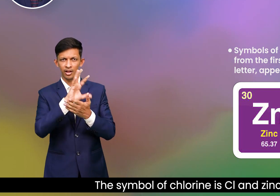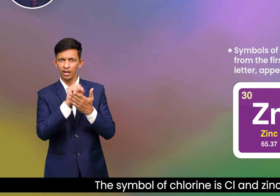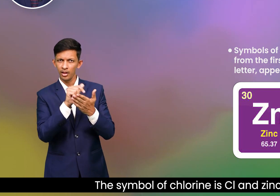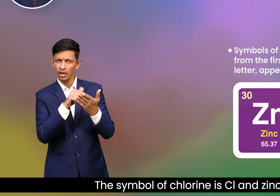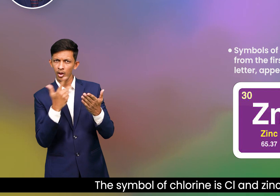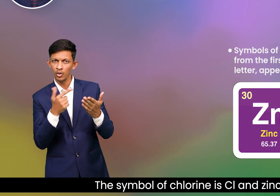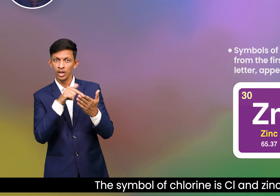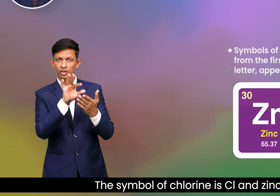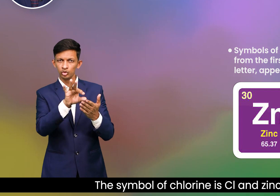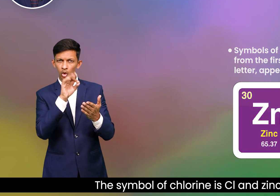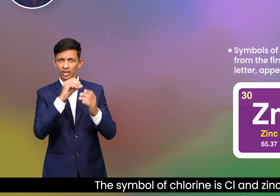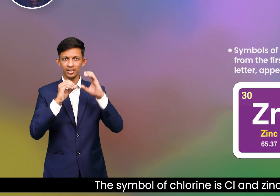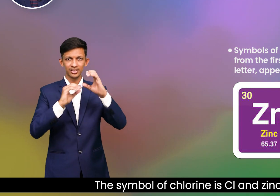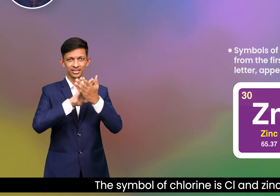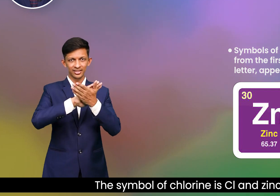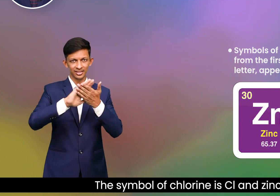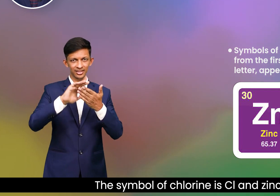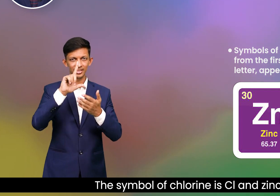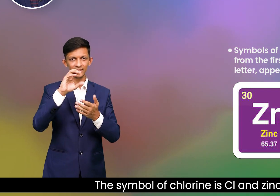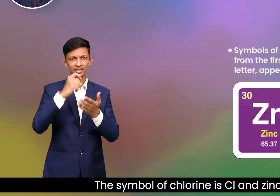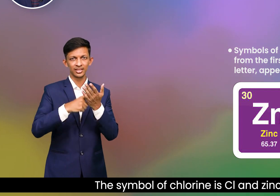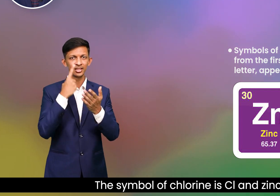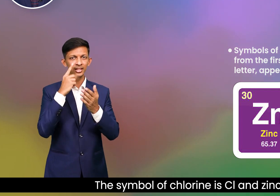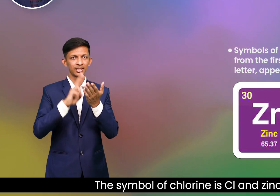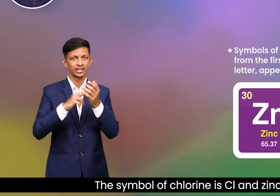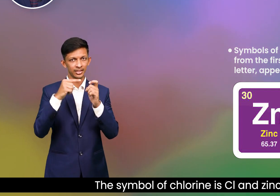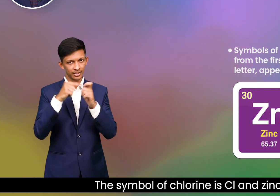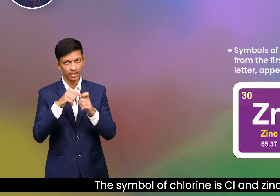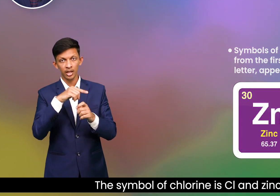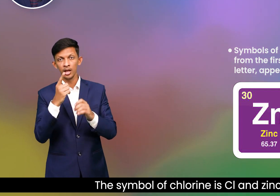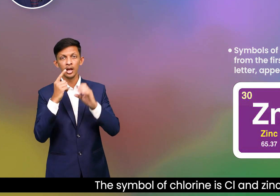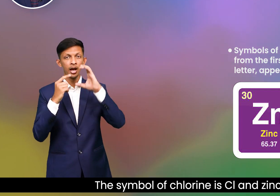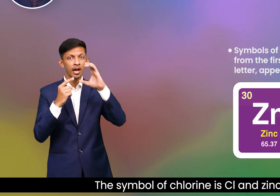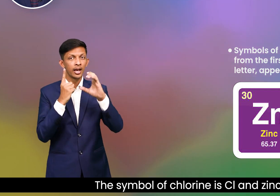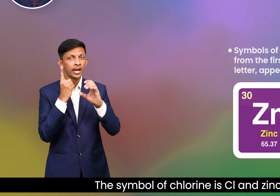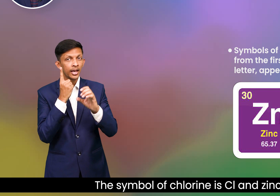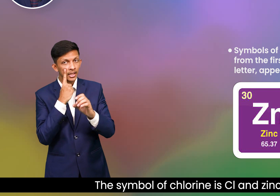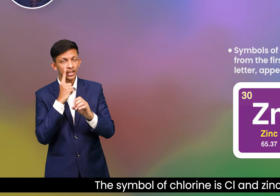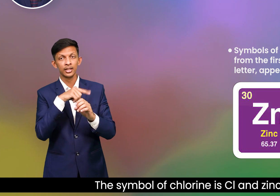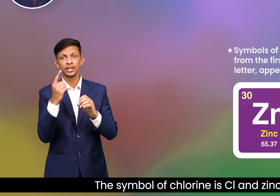Symbol of chlorine is Cl and zinc is Zn, etc.